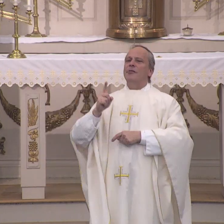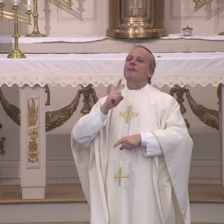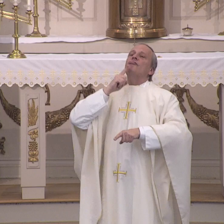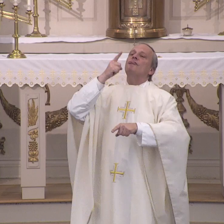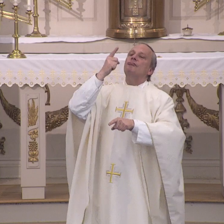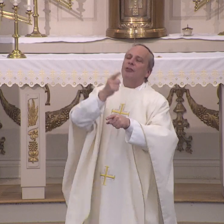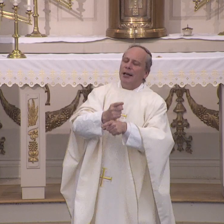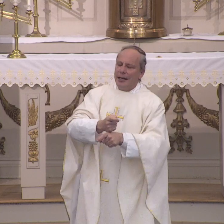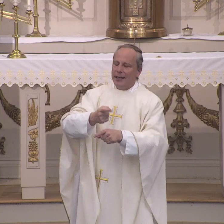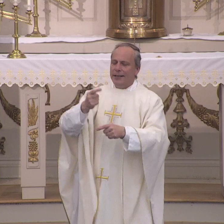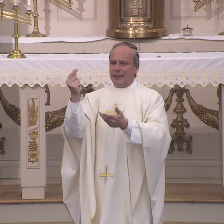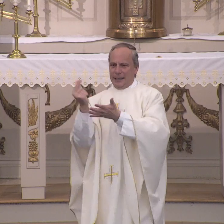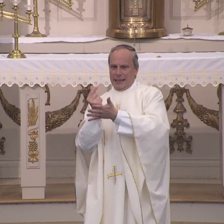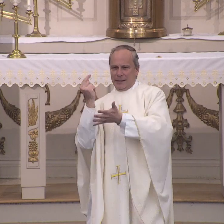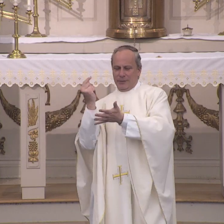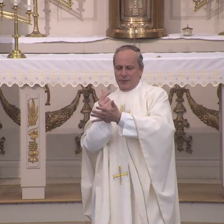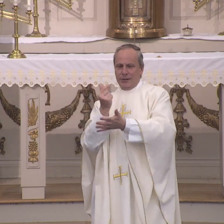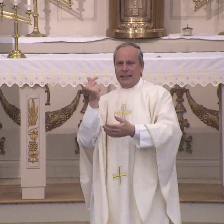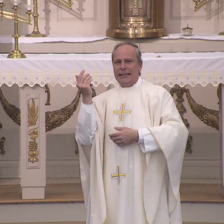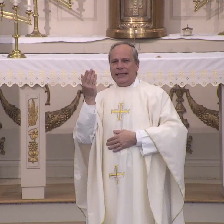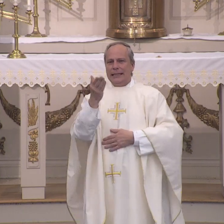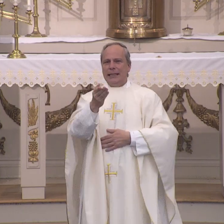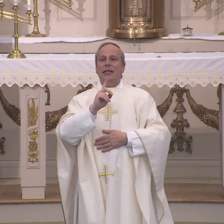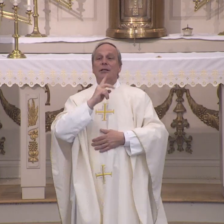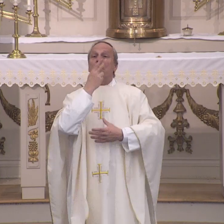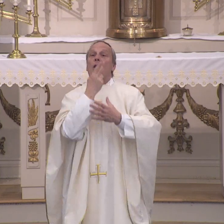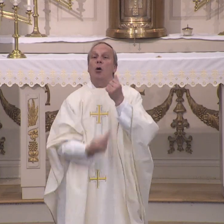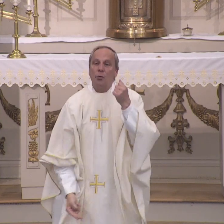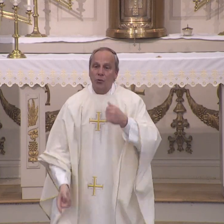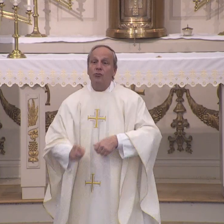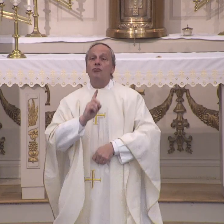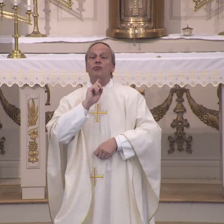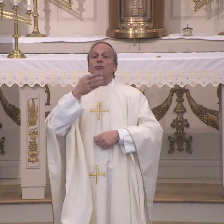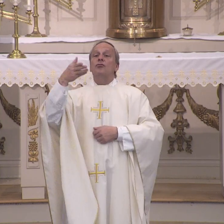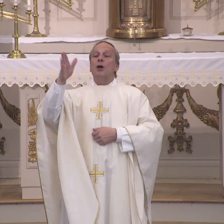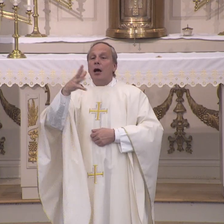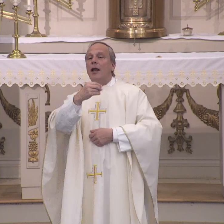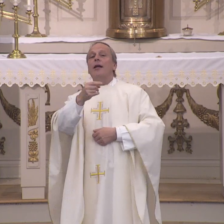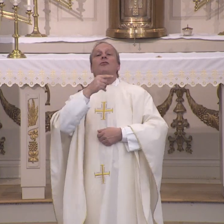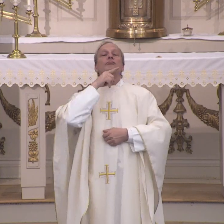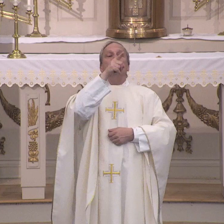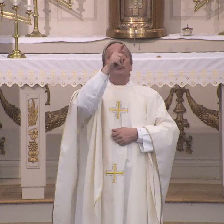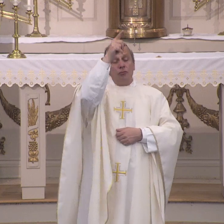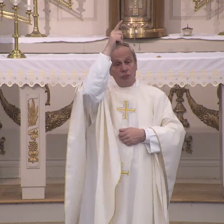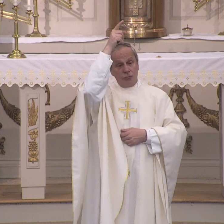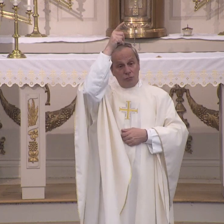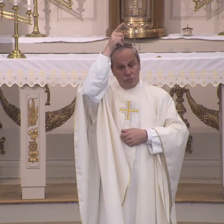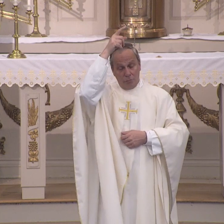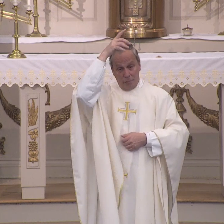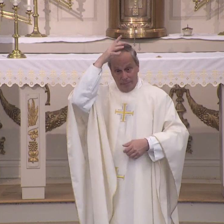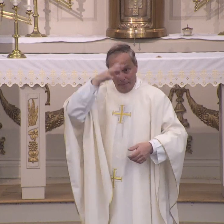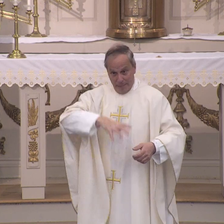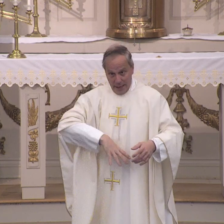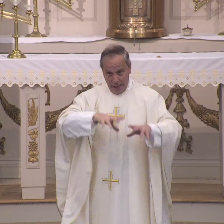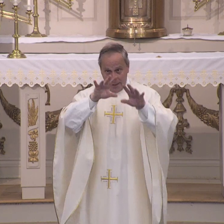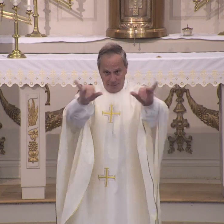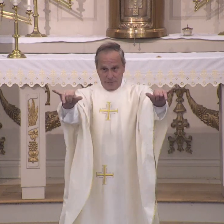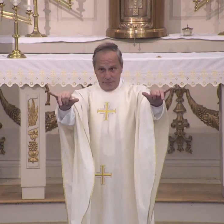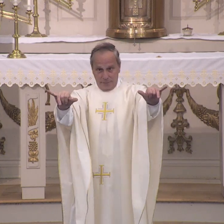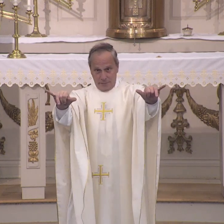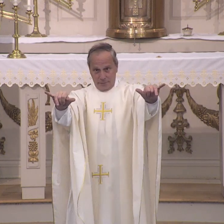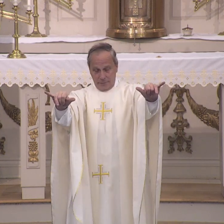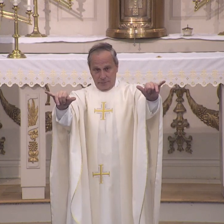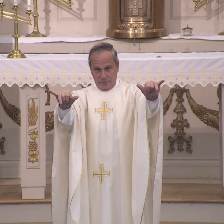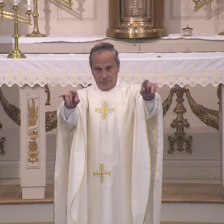to all the people that they could understand that Jesus Christ was both truly